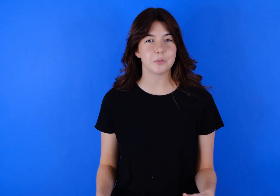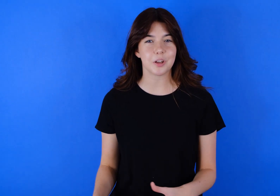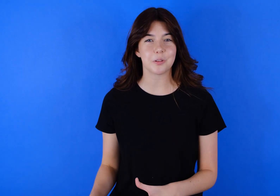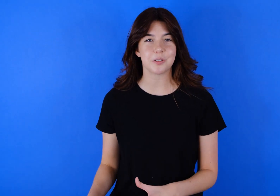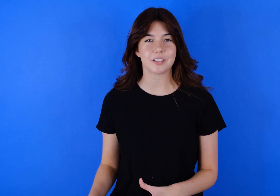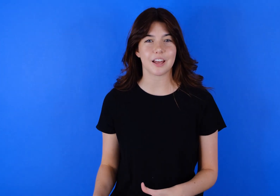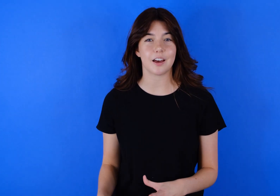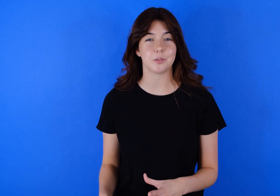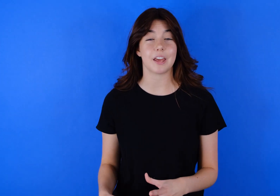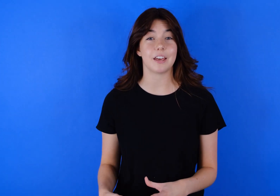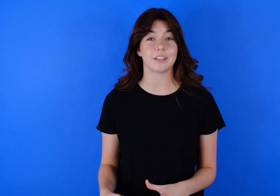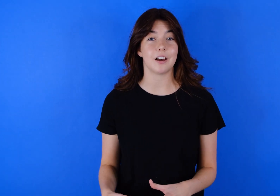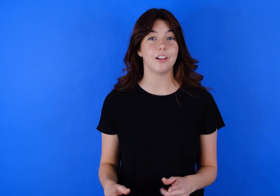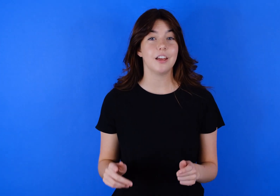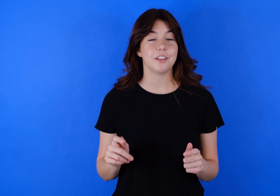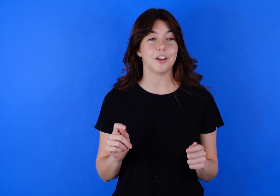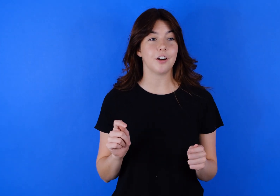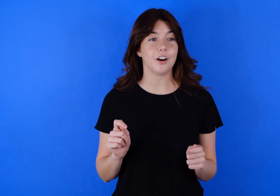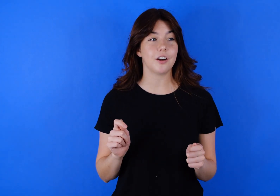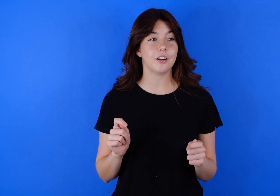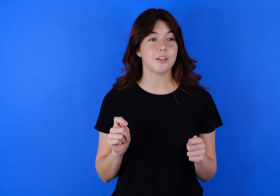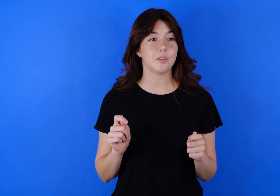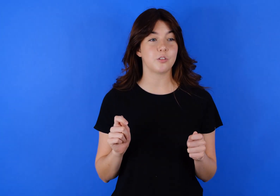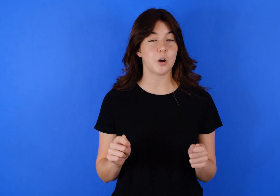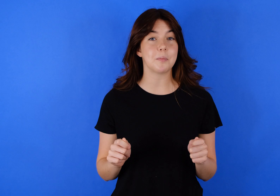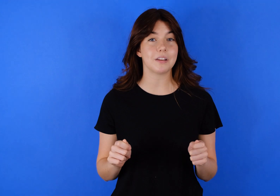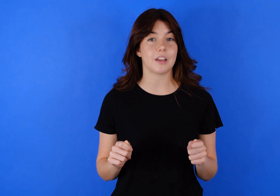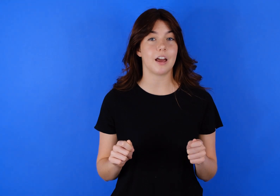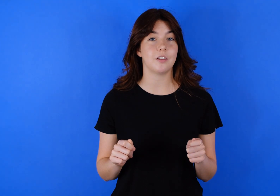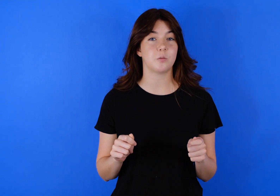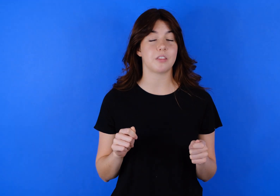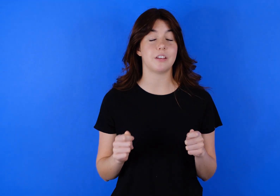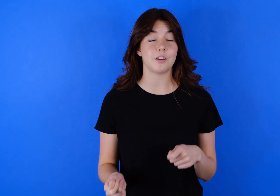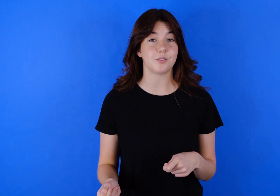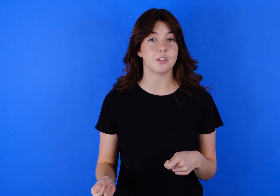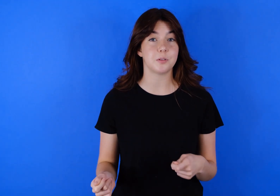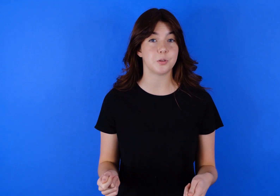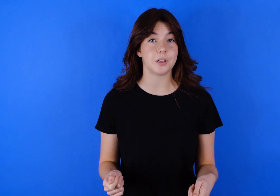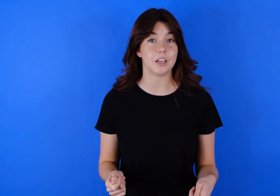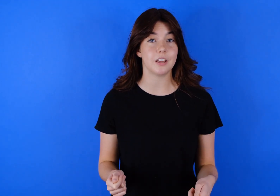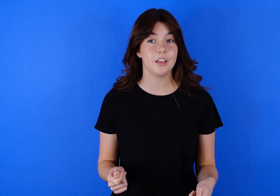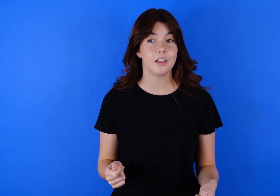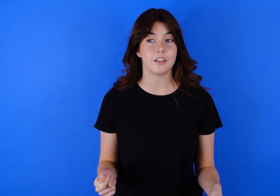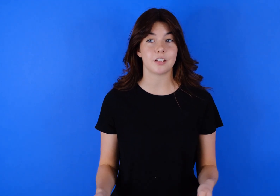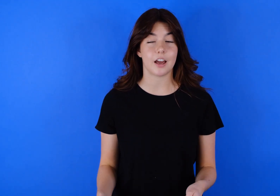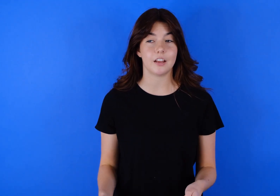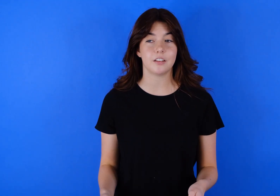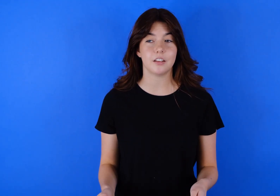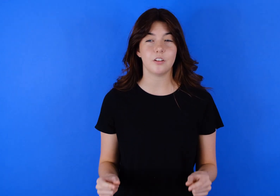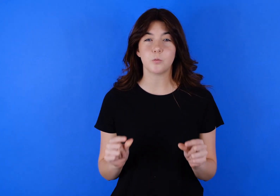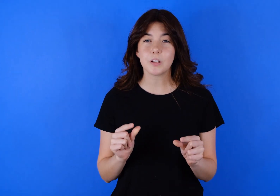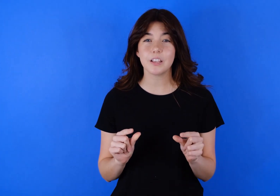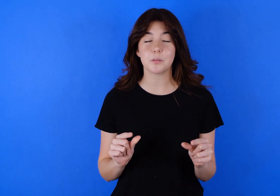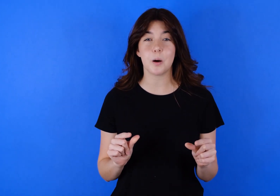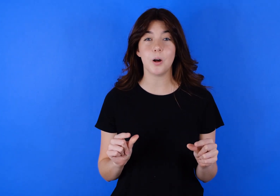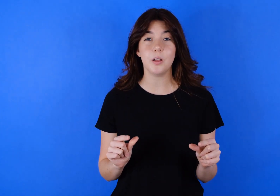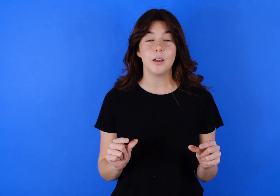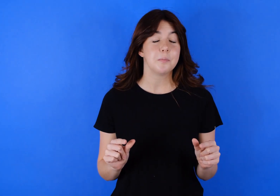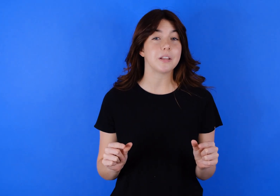go through this class with ASL, there are so many signs where the difference between the signs is really small, but